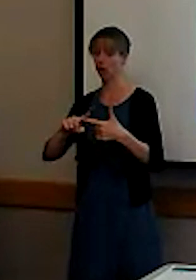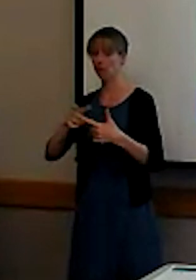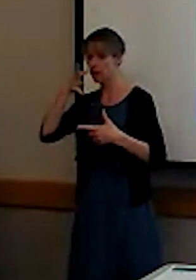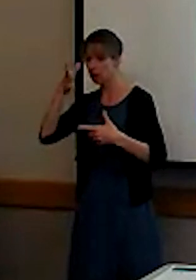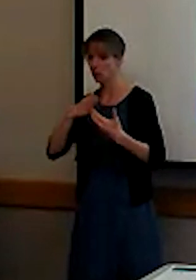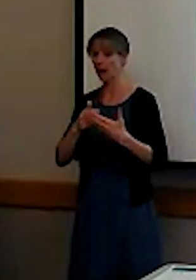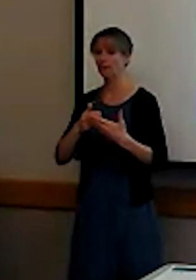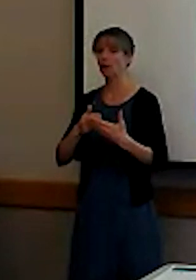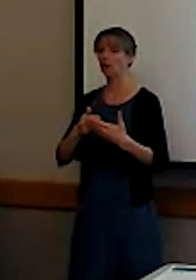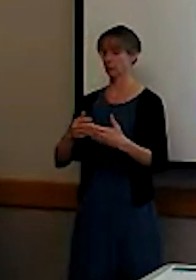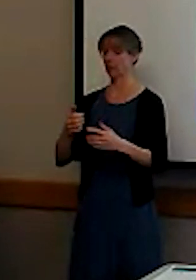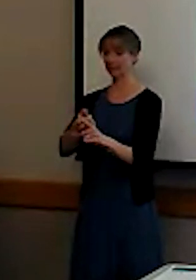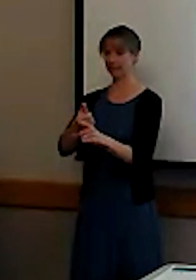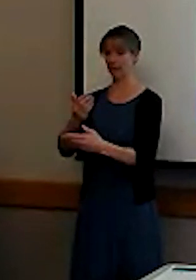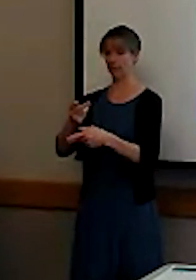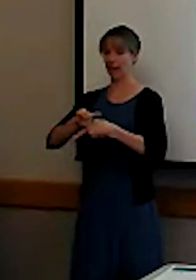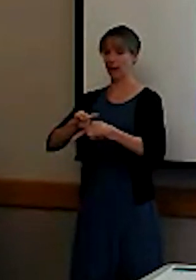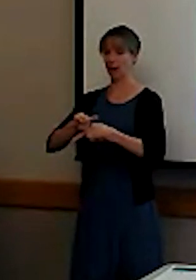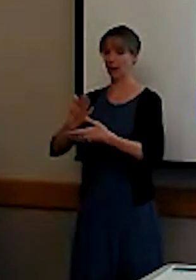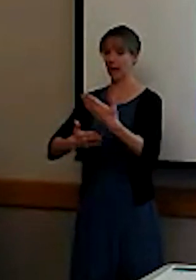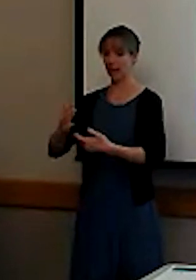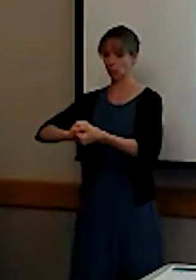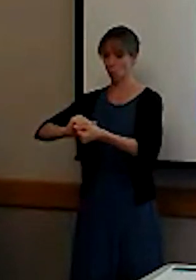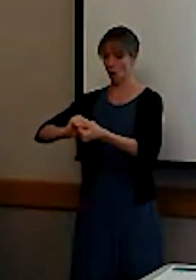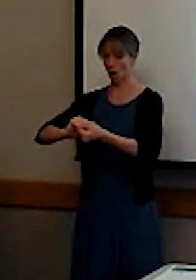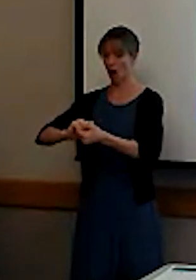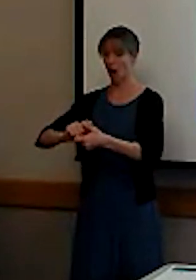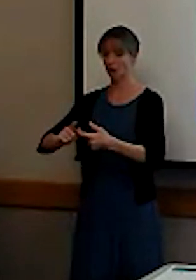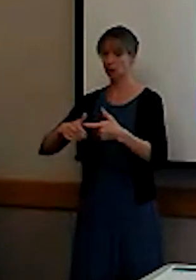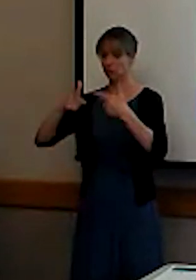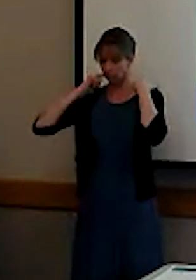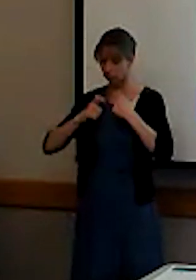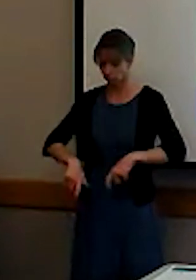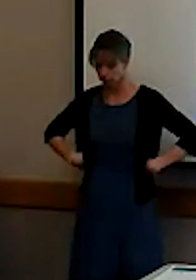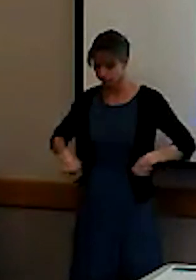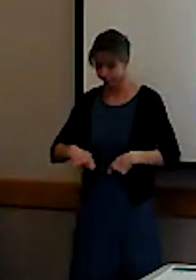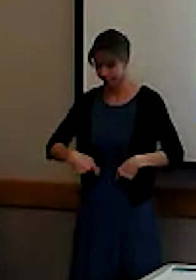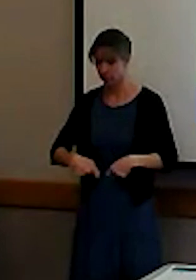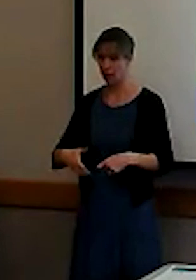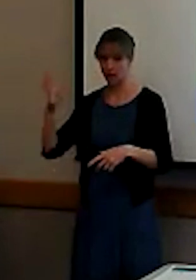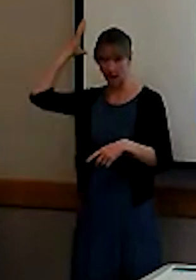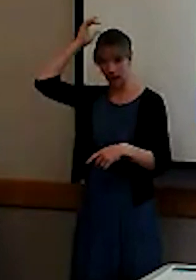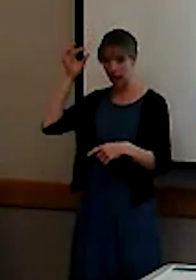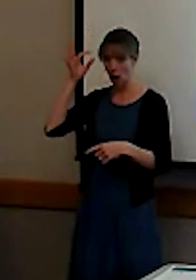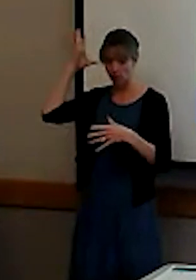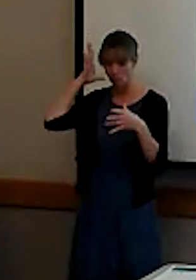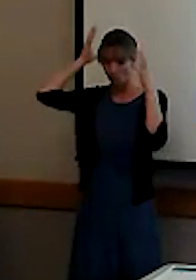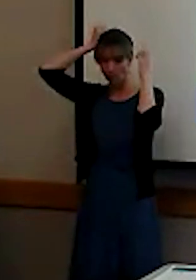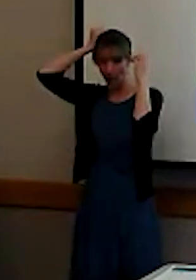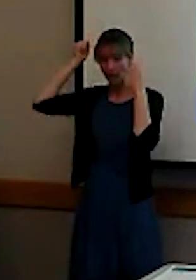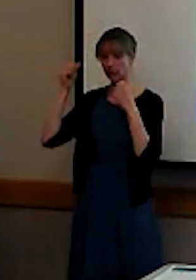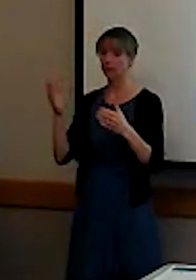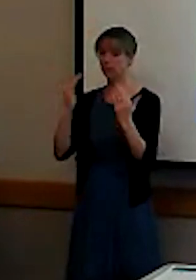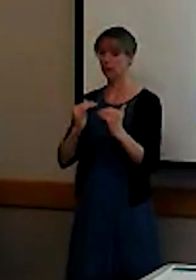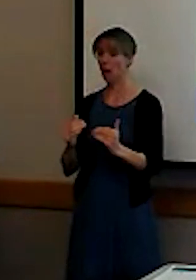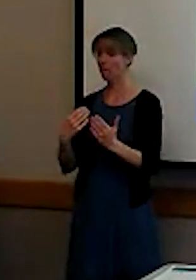routine, washing hands, pulling their hair back, putting on aprons, money management, and I'll show you in the couple of next